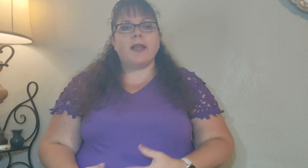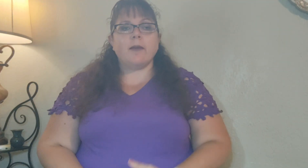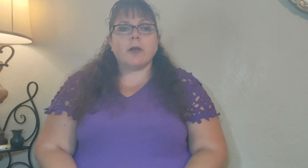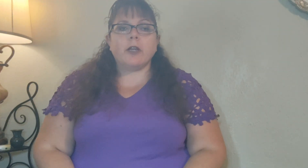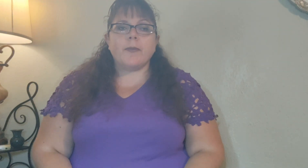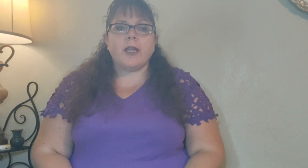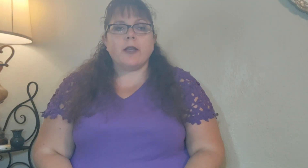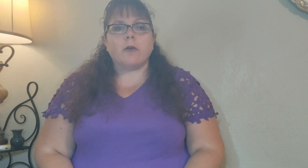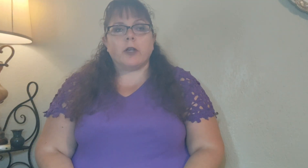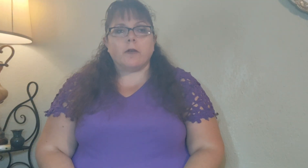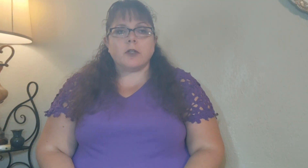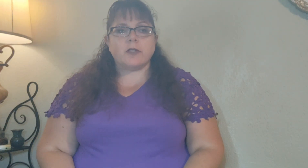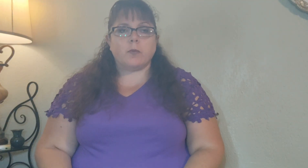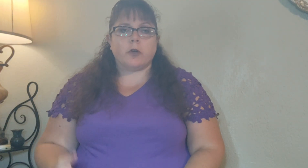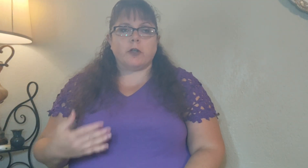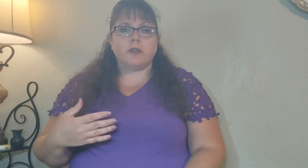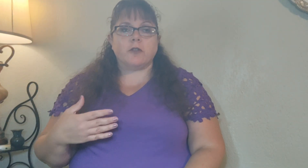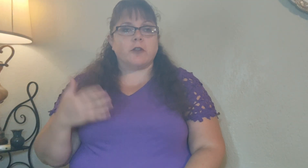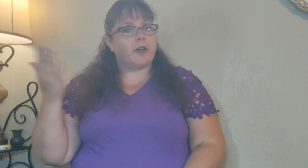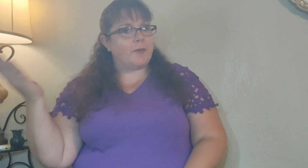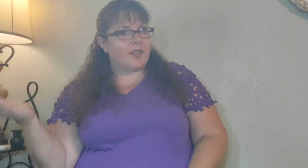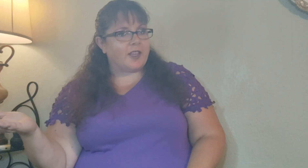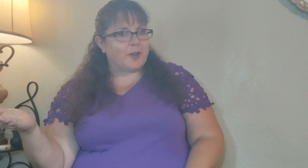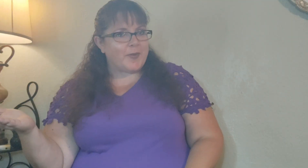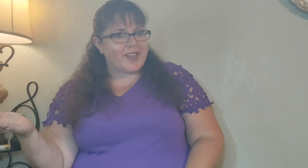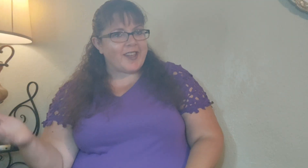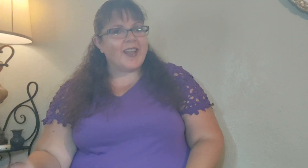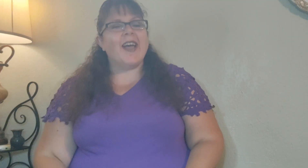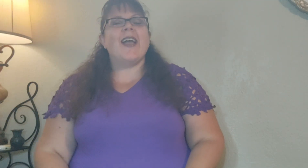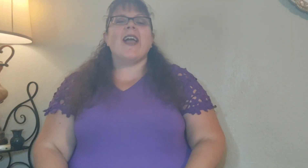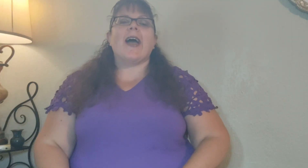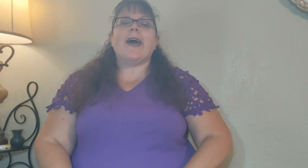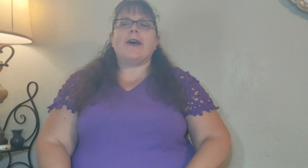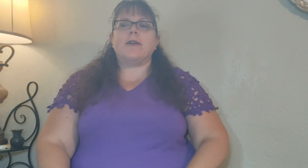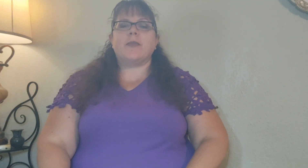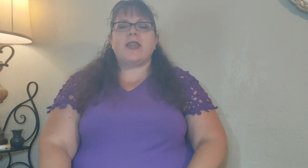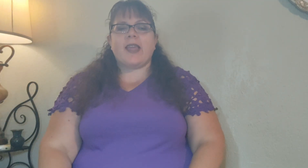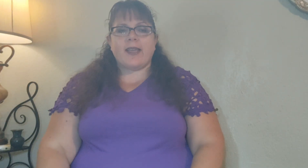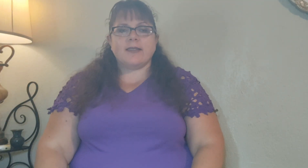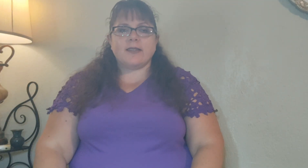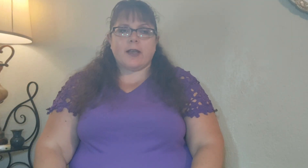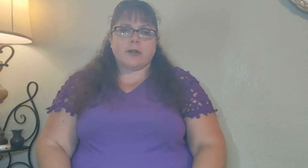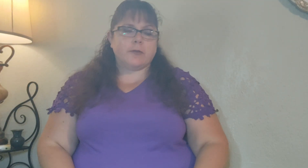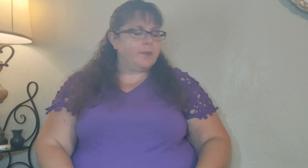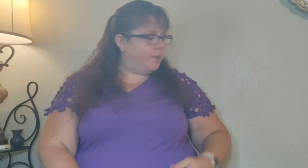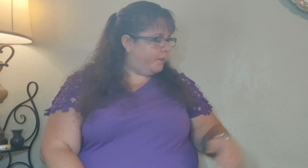Today we're going to be going over some words, starting with the letter B, in ASL.